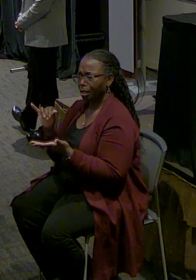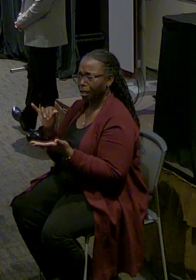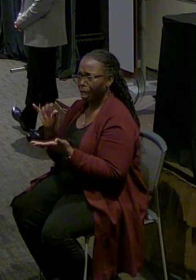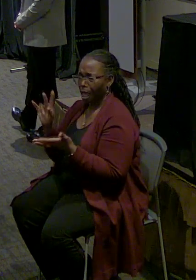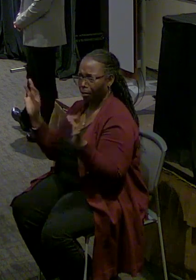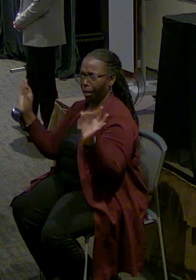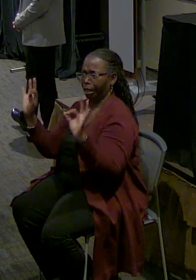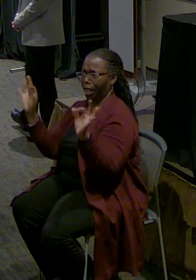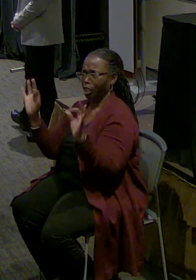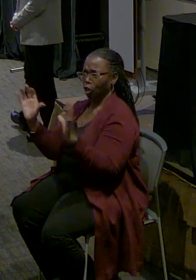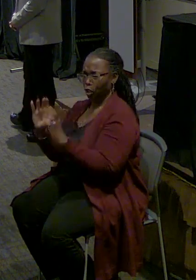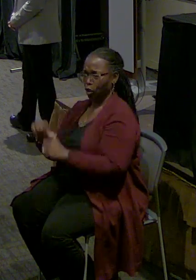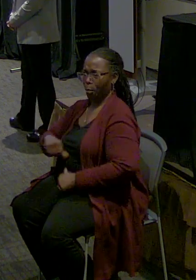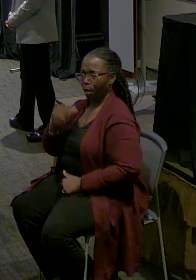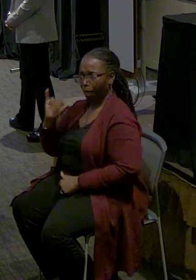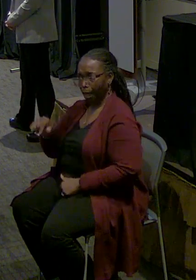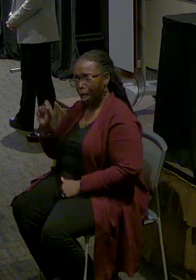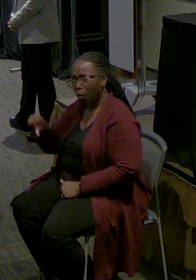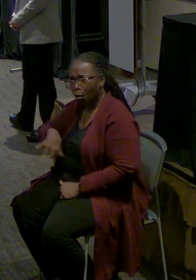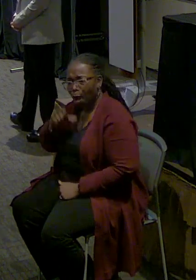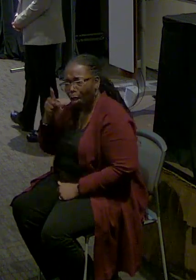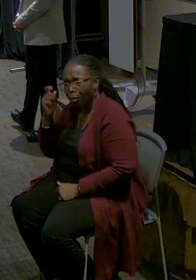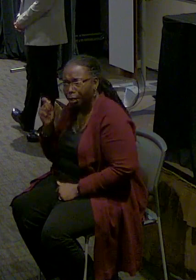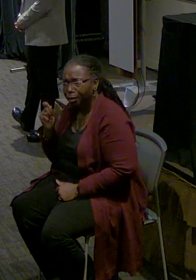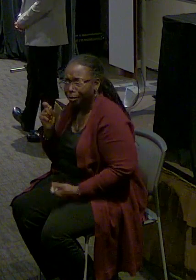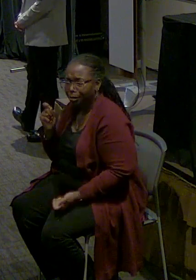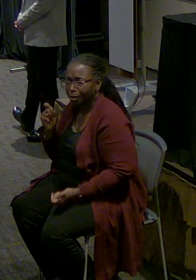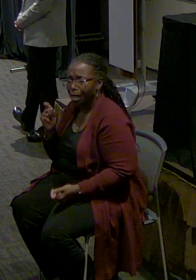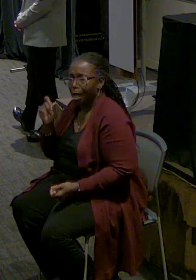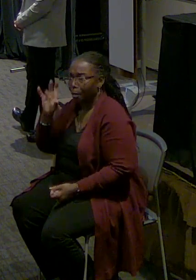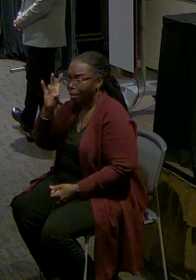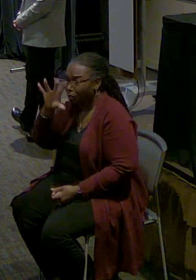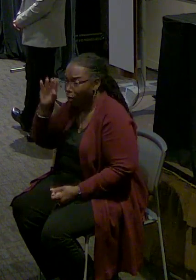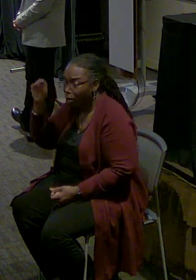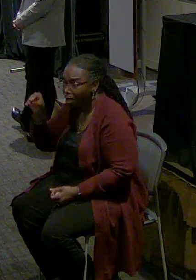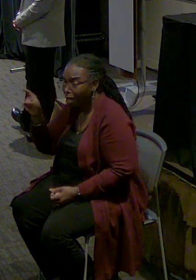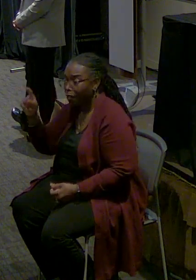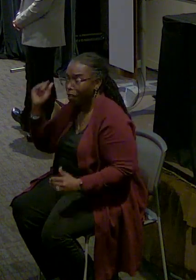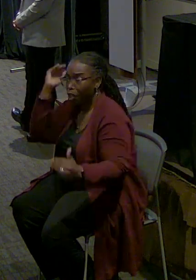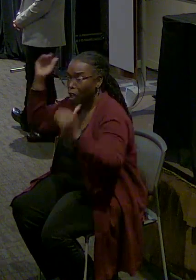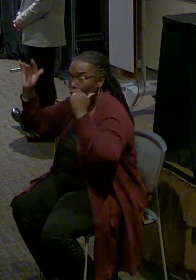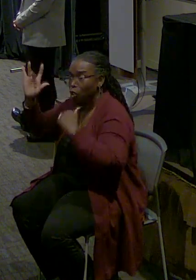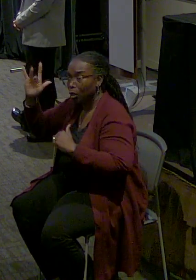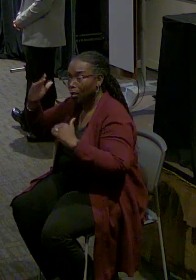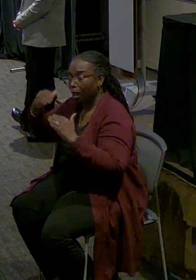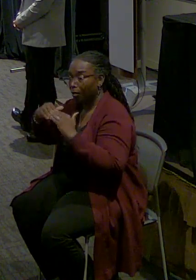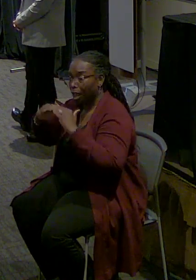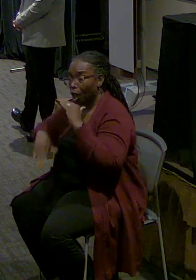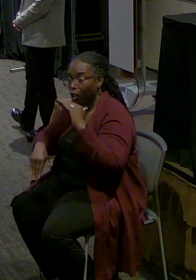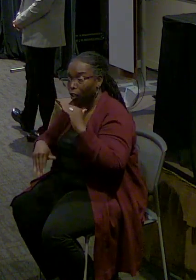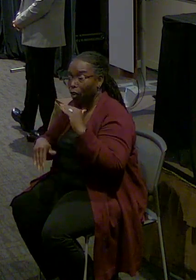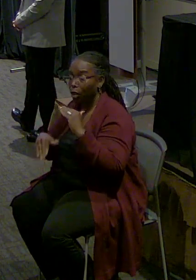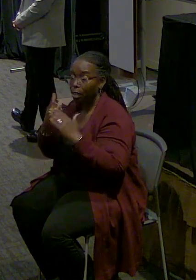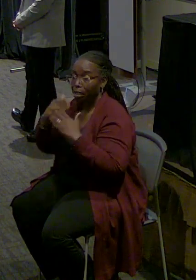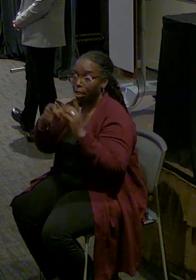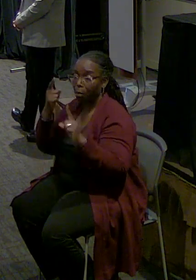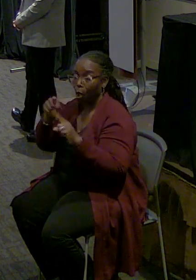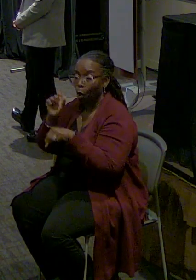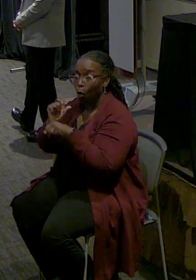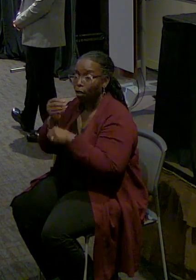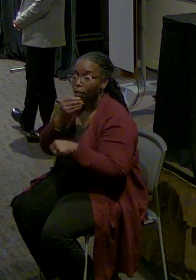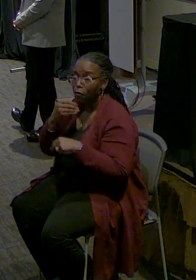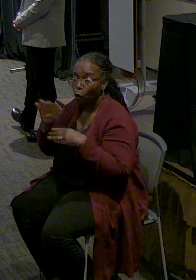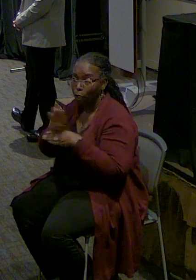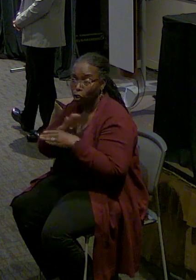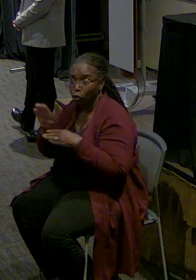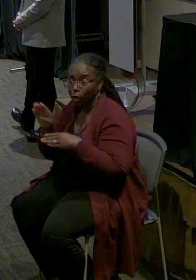meaningless credential. You're proud of that? Yeah, we're proud of it, considering that about 75% of adults 25 and under at some point work in the food